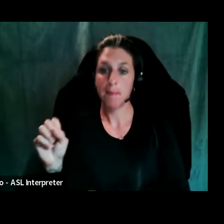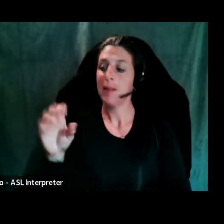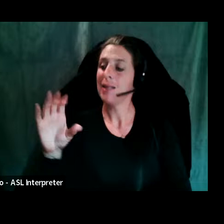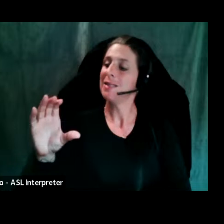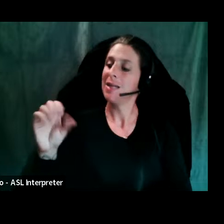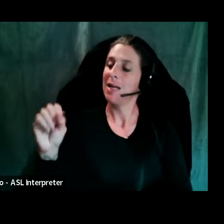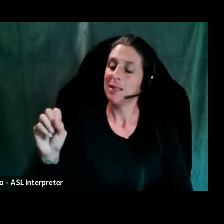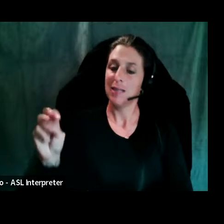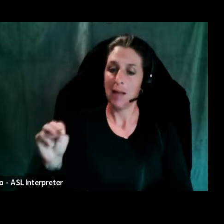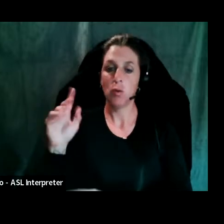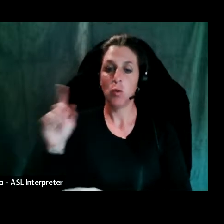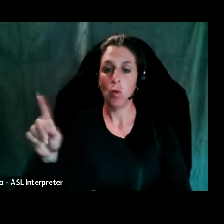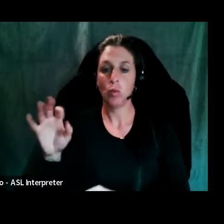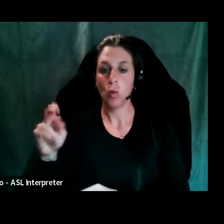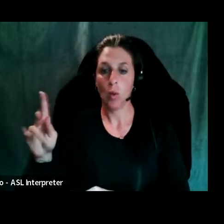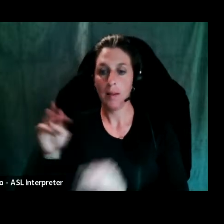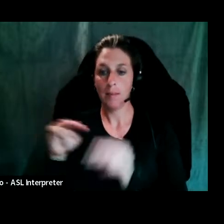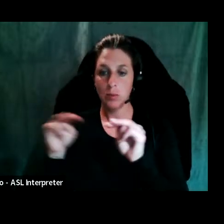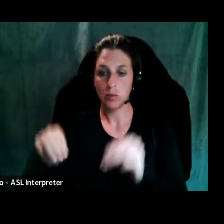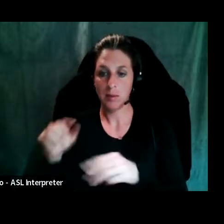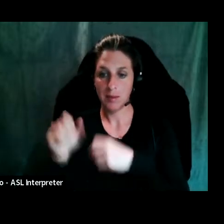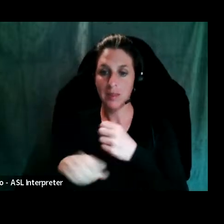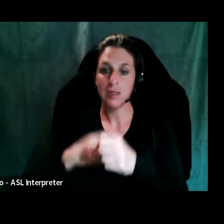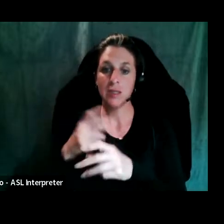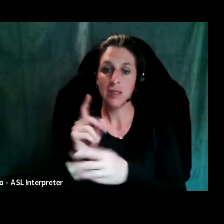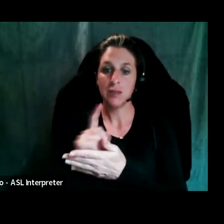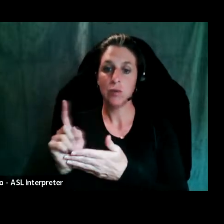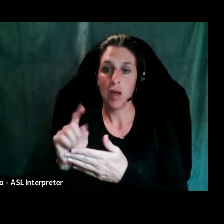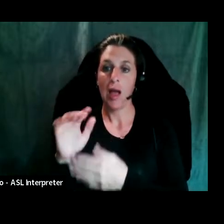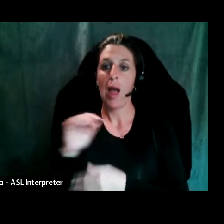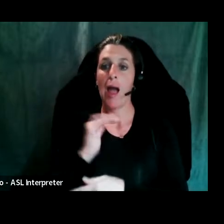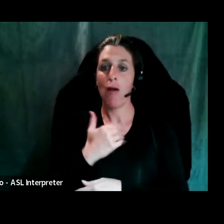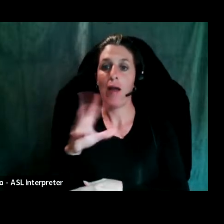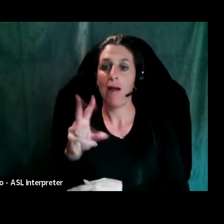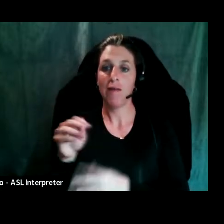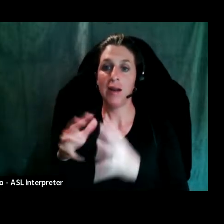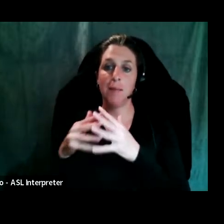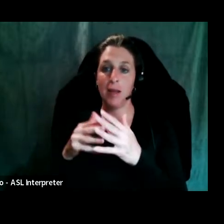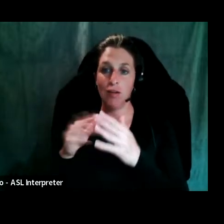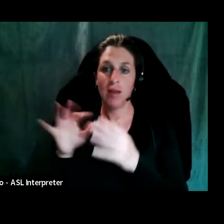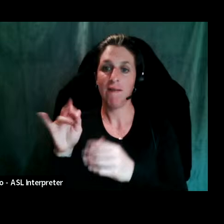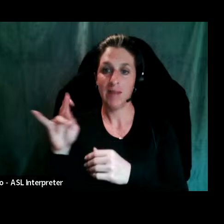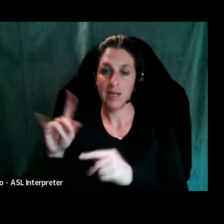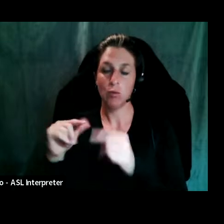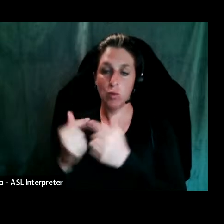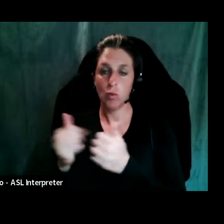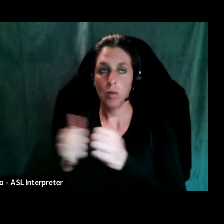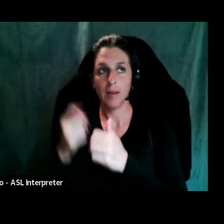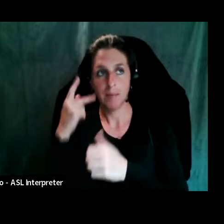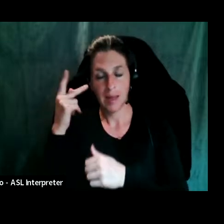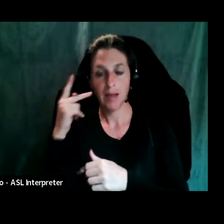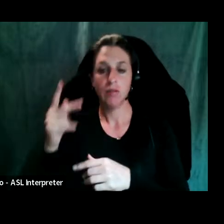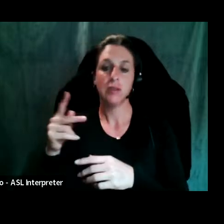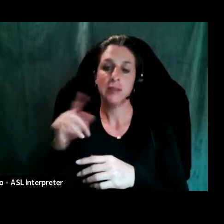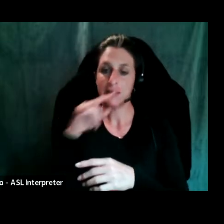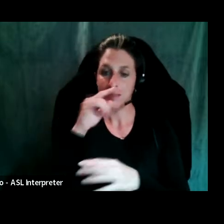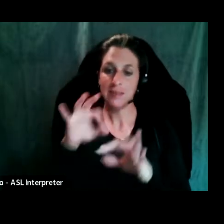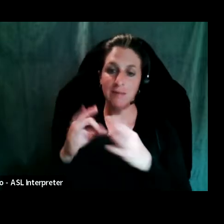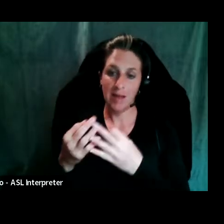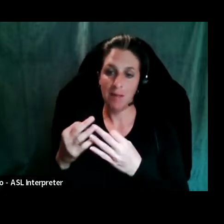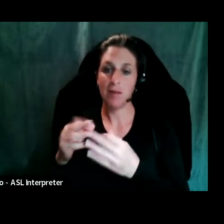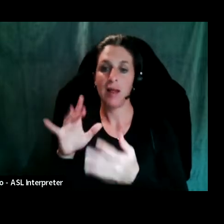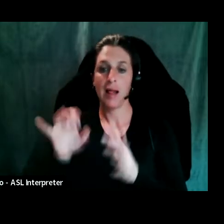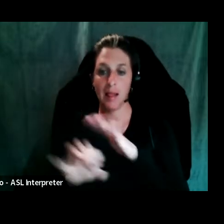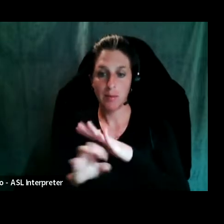week. Actually, again, our affinity group, our African American affinity group, went with parents and kids and families in elementary school, middle school,